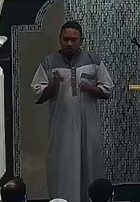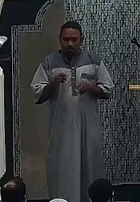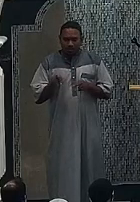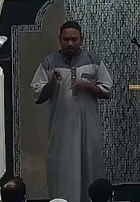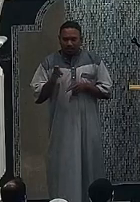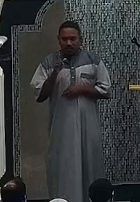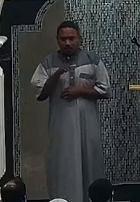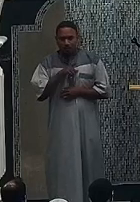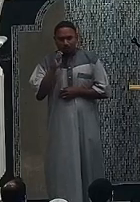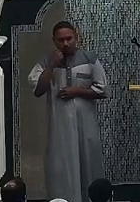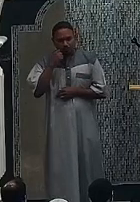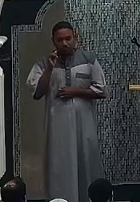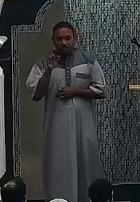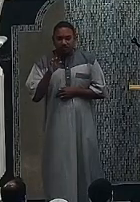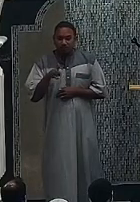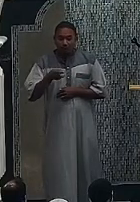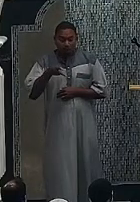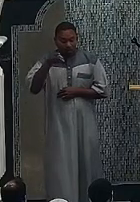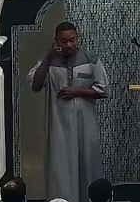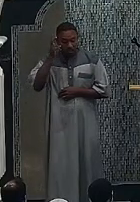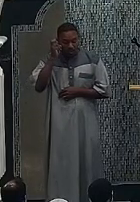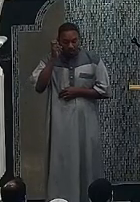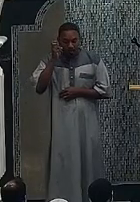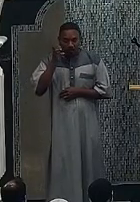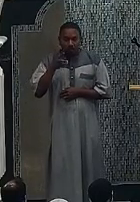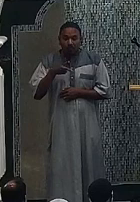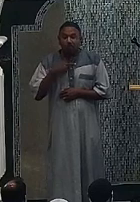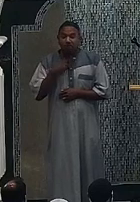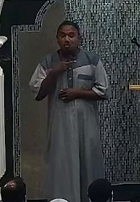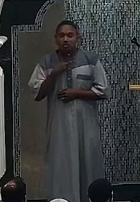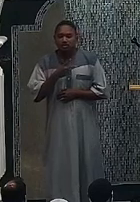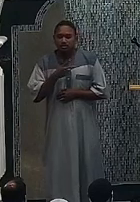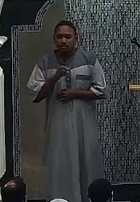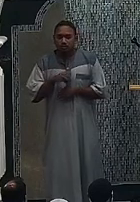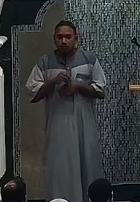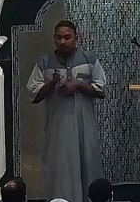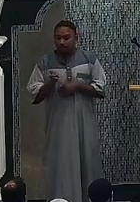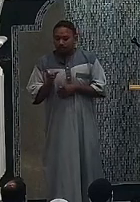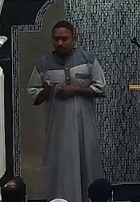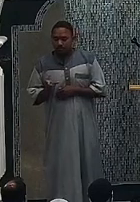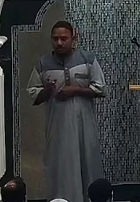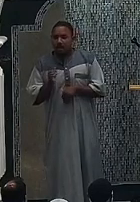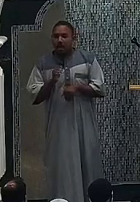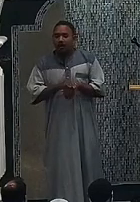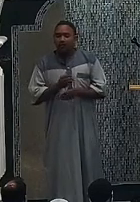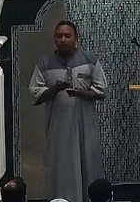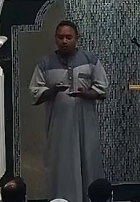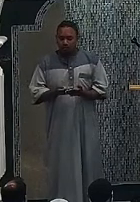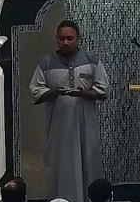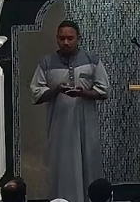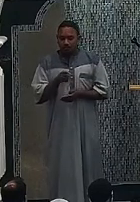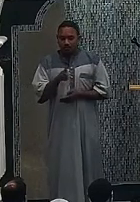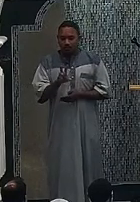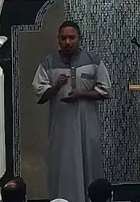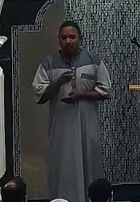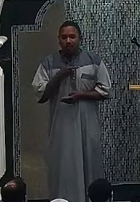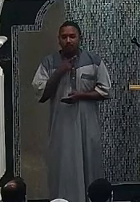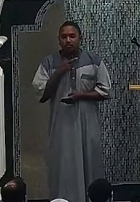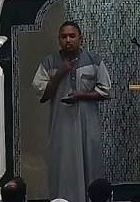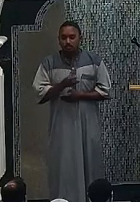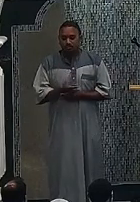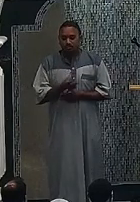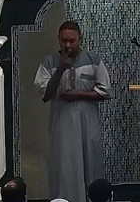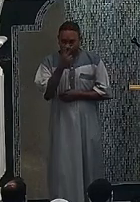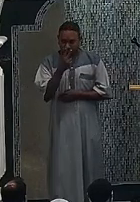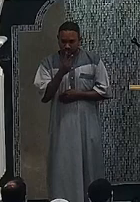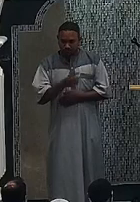policy has persisted until about 15 years ago. They now use what they call total communication. And the reason for